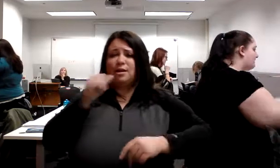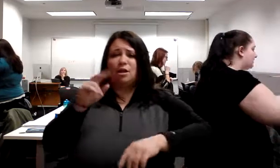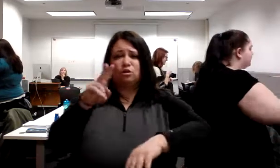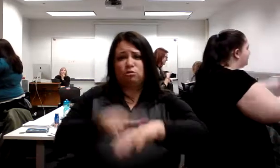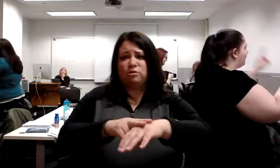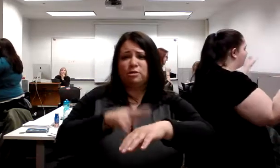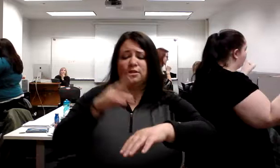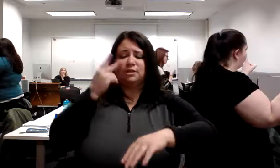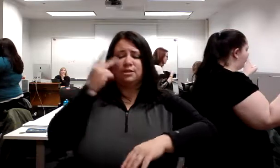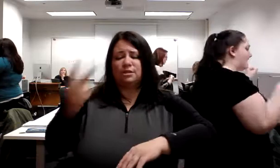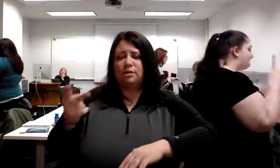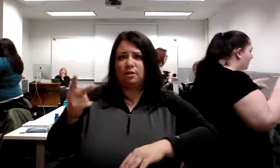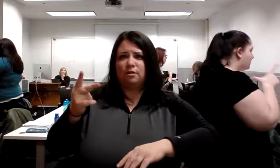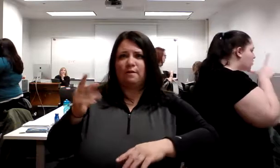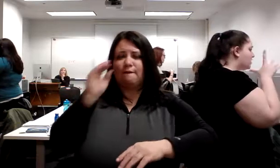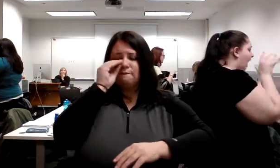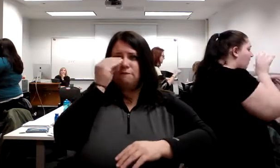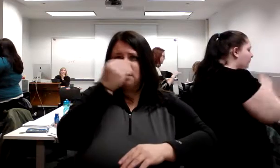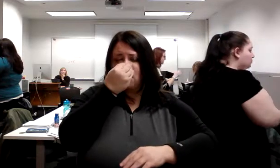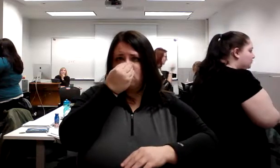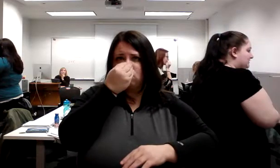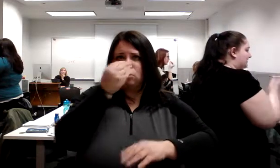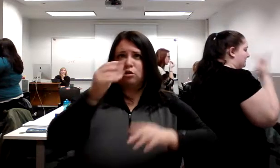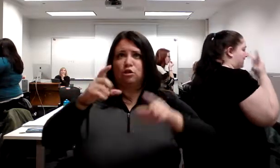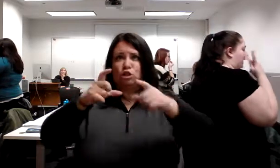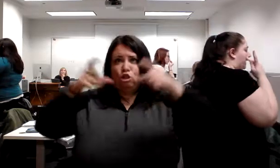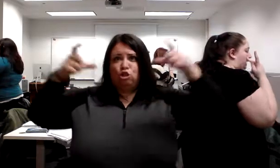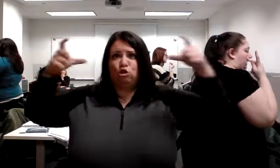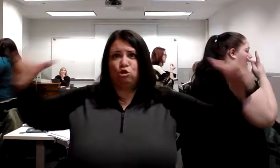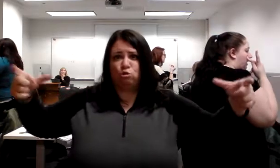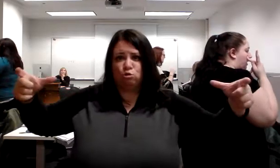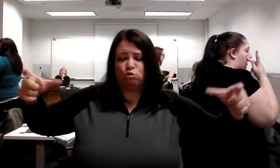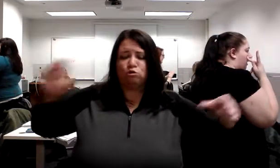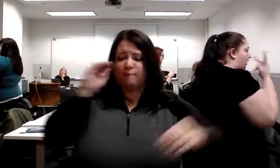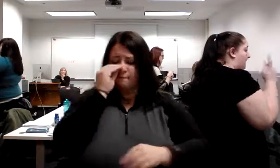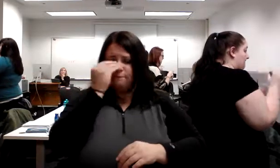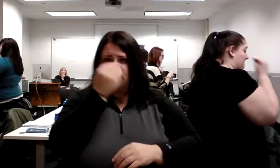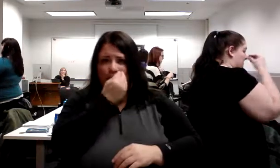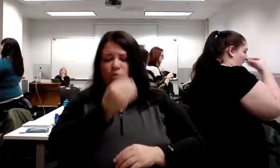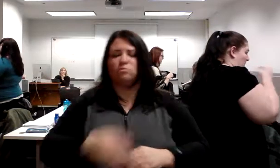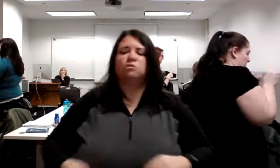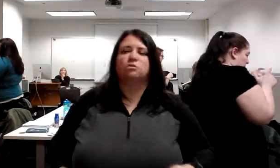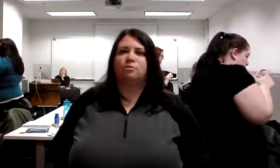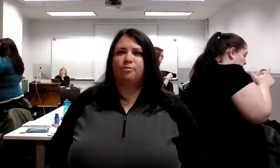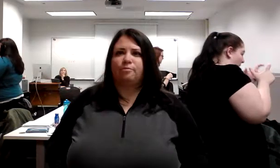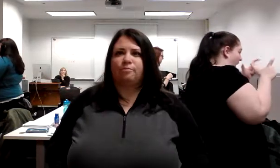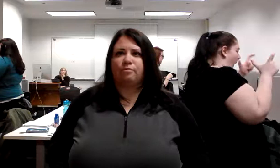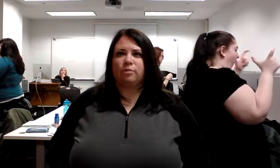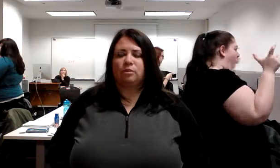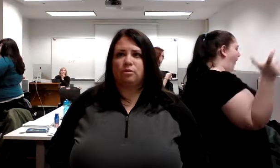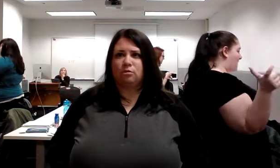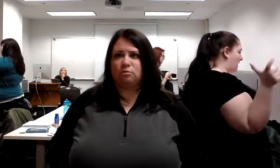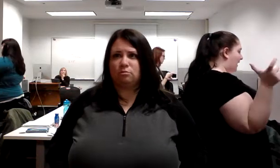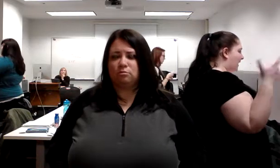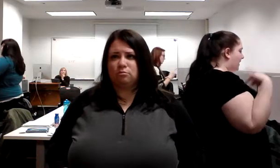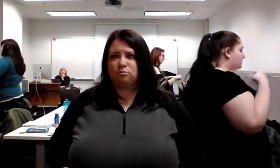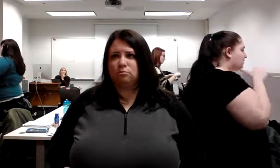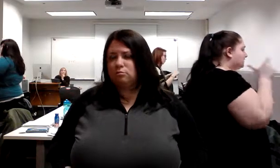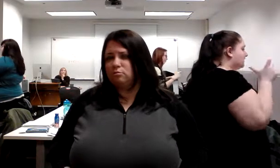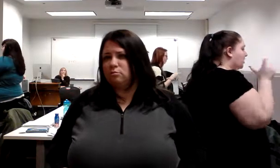as the screen up there. Okay. She was enlarging, she was abstract. She also